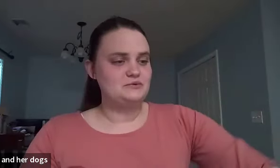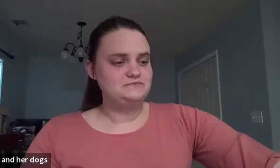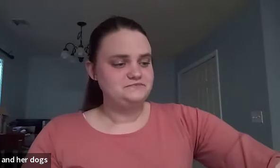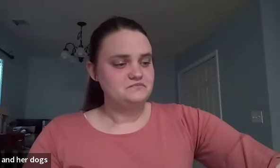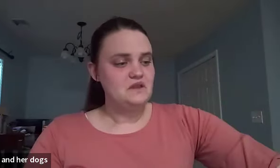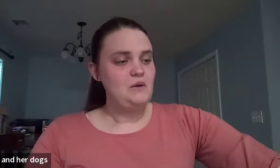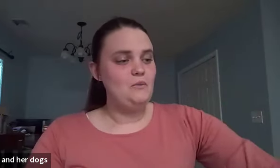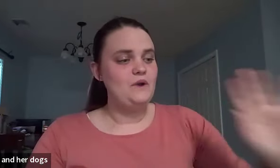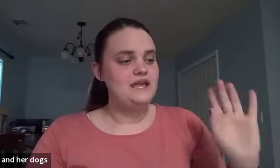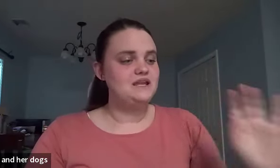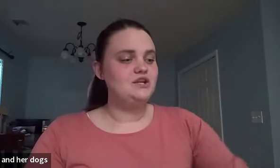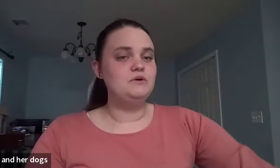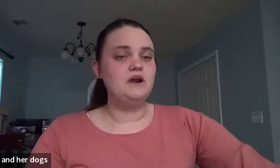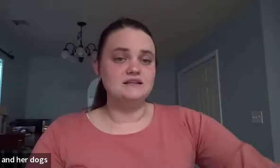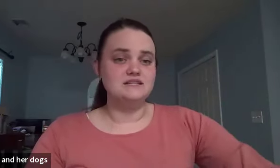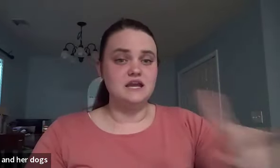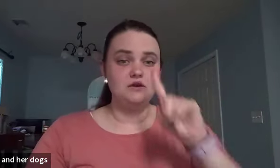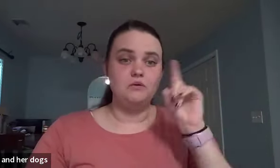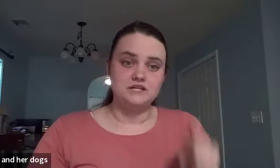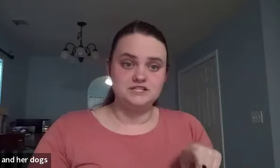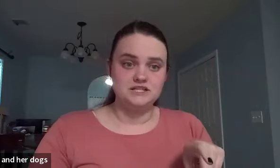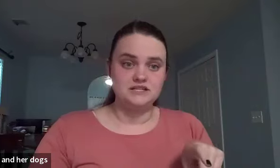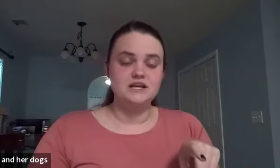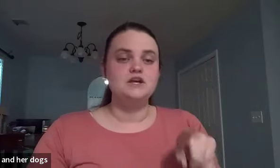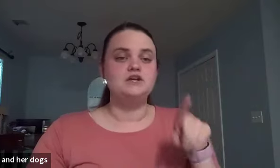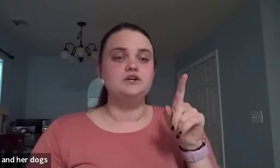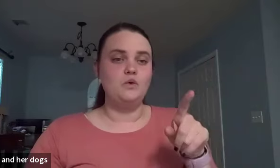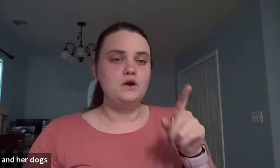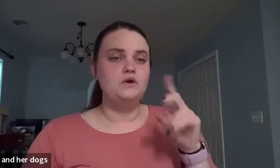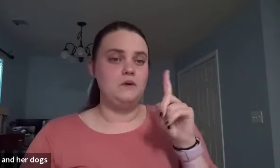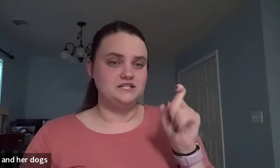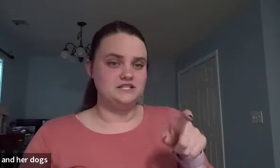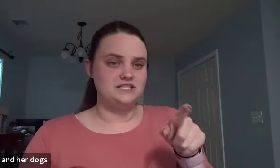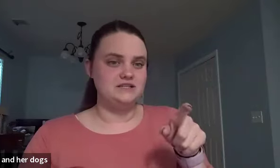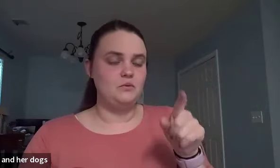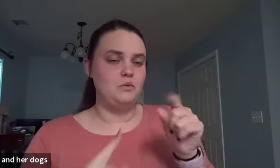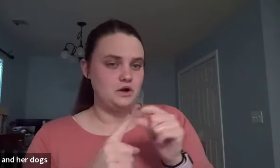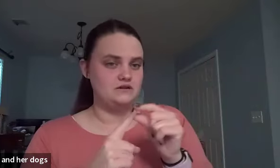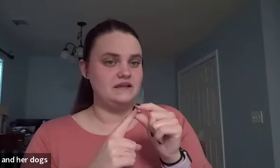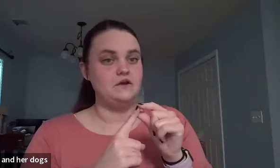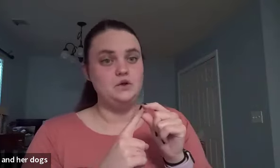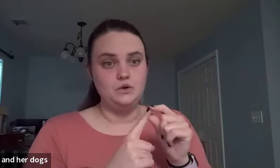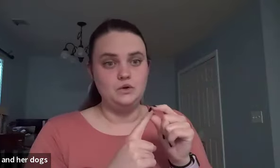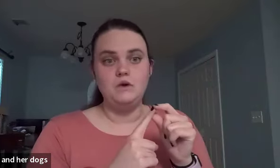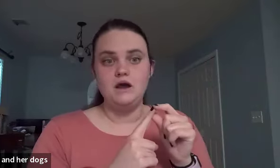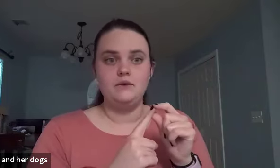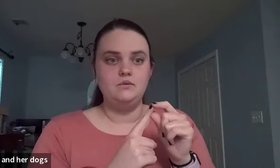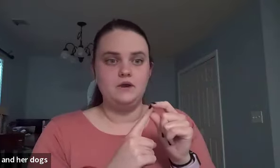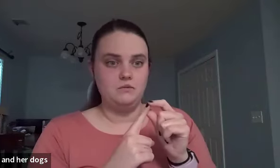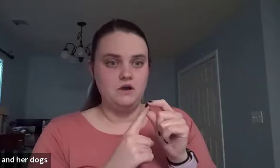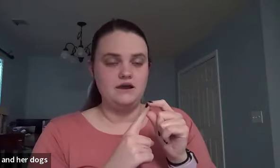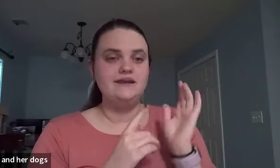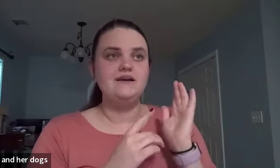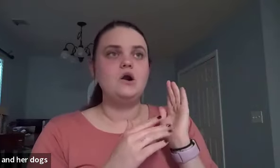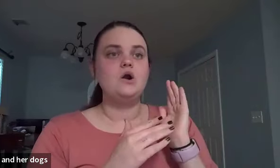So when you are asking a question, your question word, like the who, what, when, where, why, are